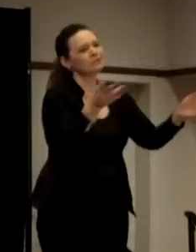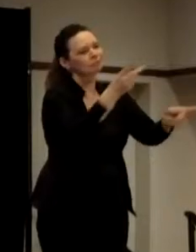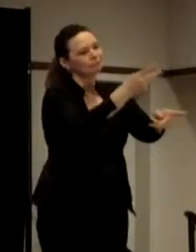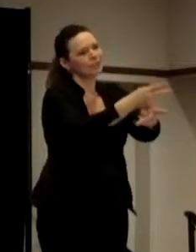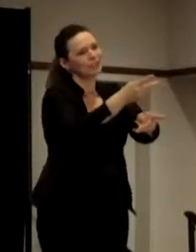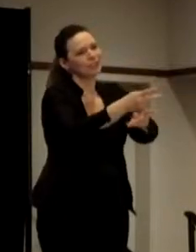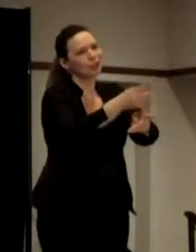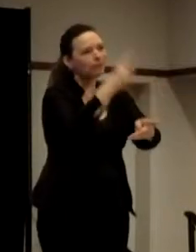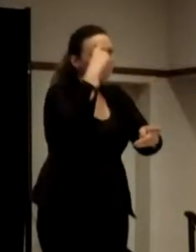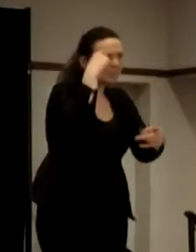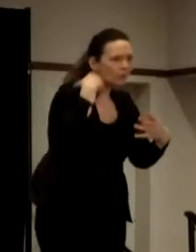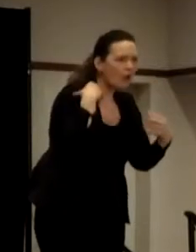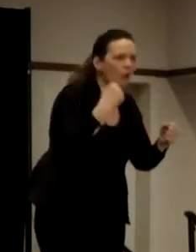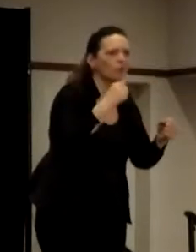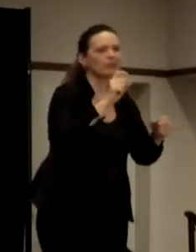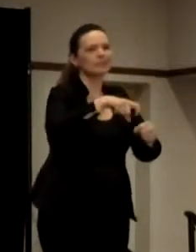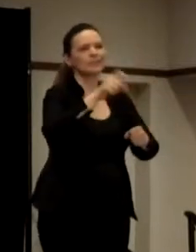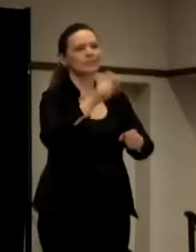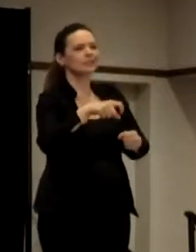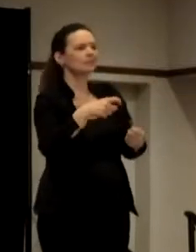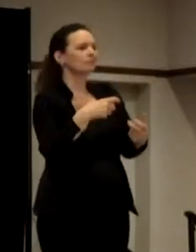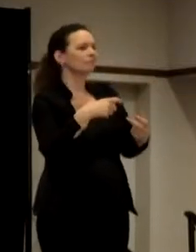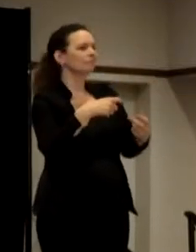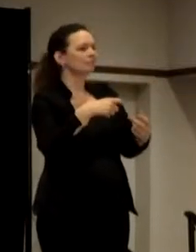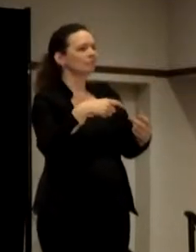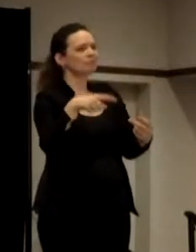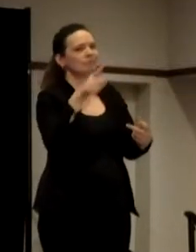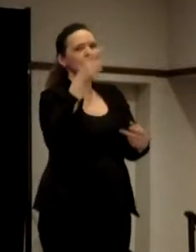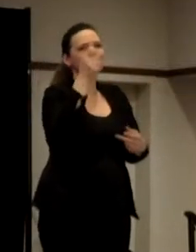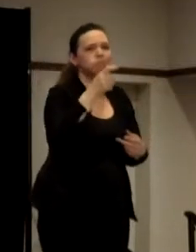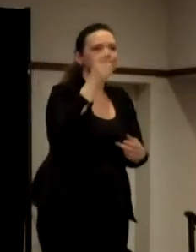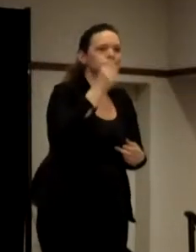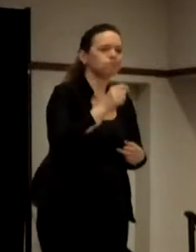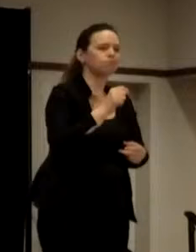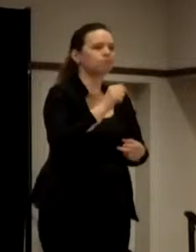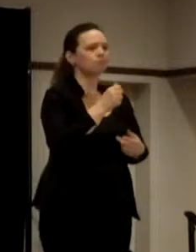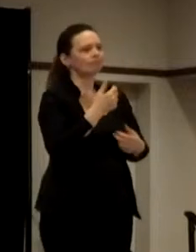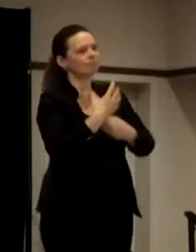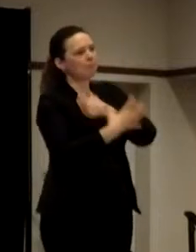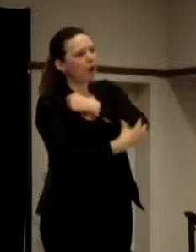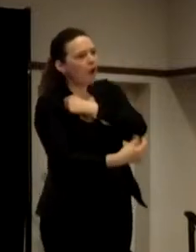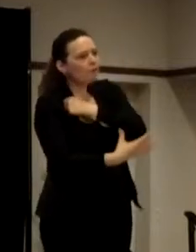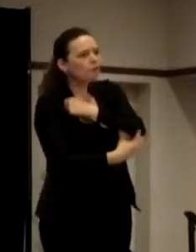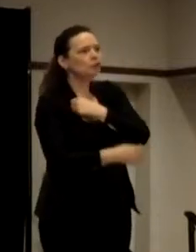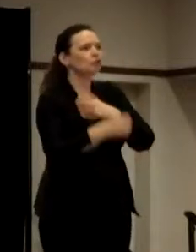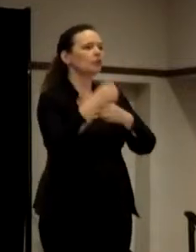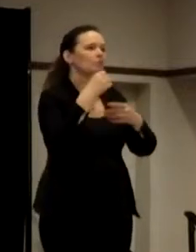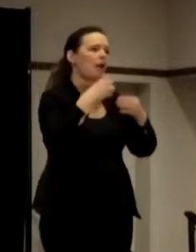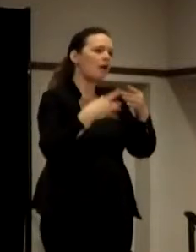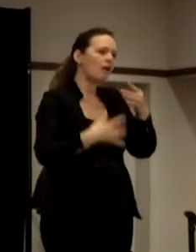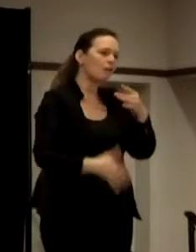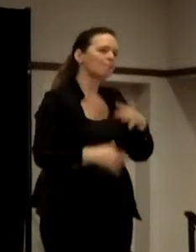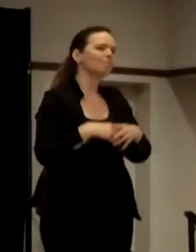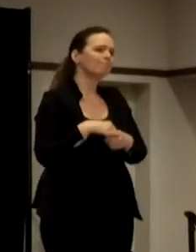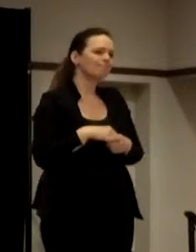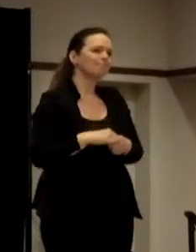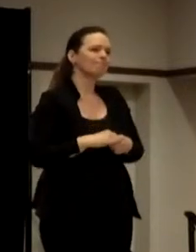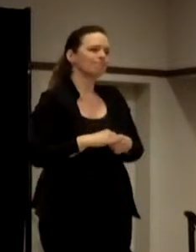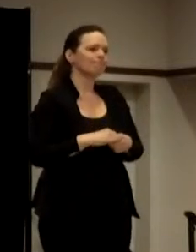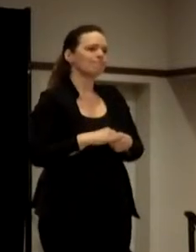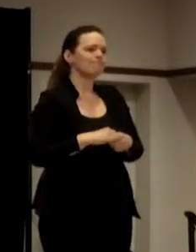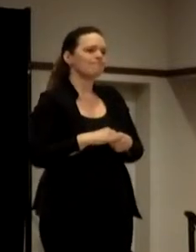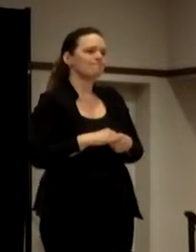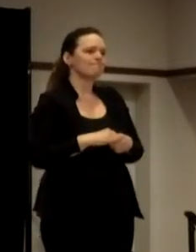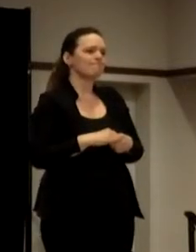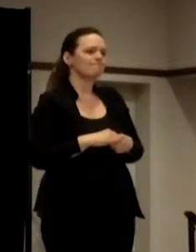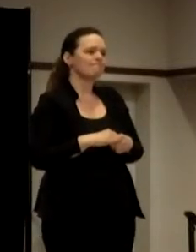been hearing from some people today that they've been calling and just having it ring, and members of our team did try it too. Are you aware of any